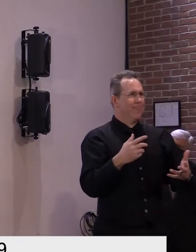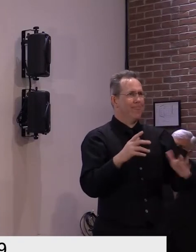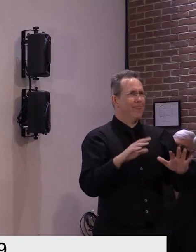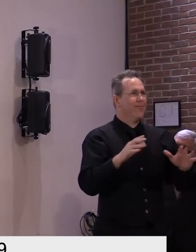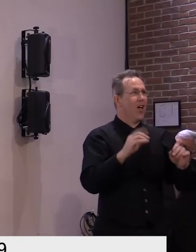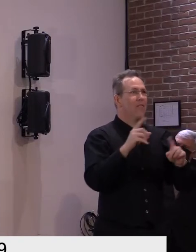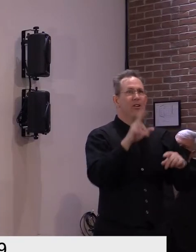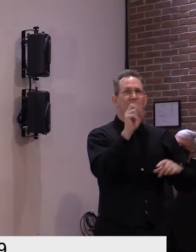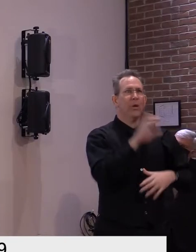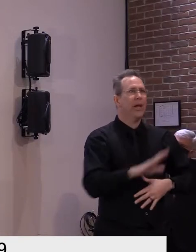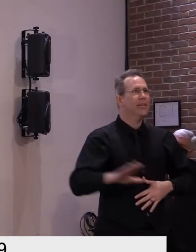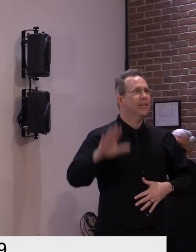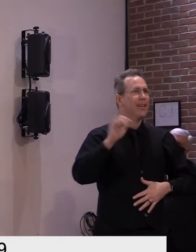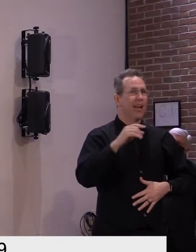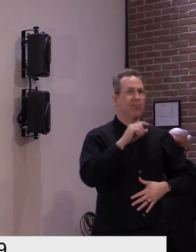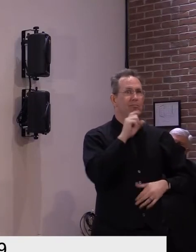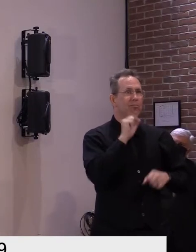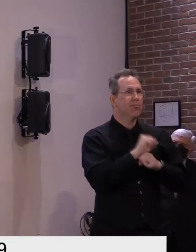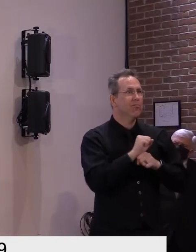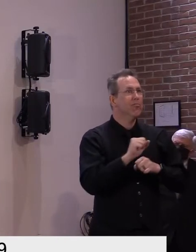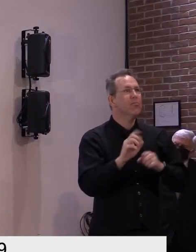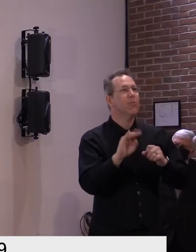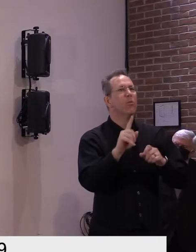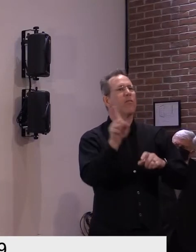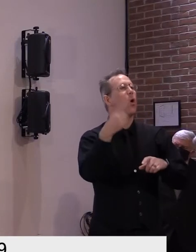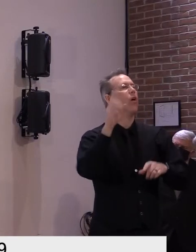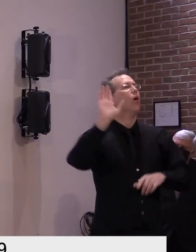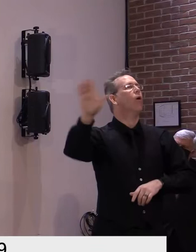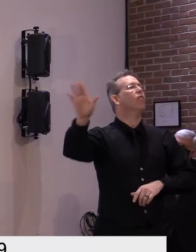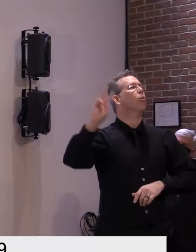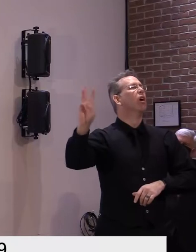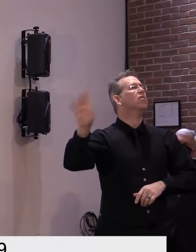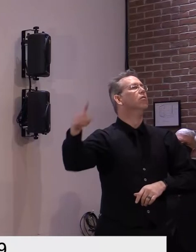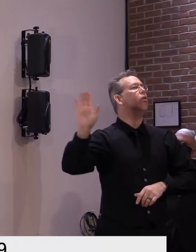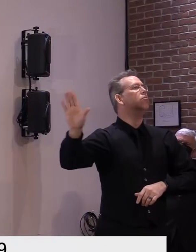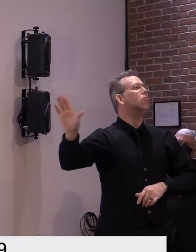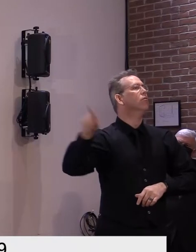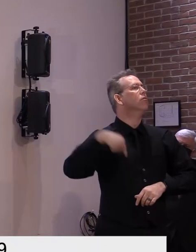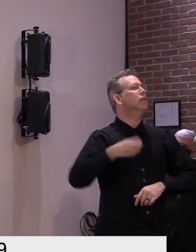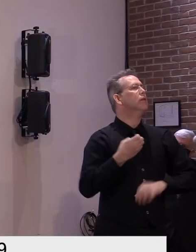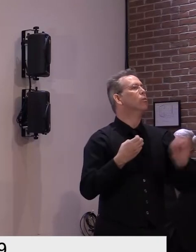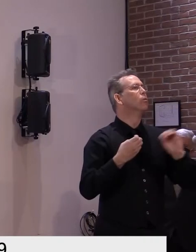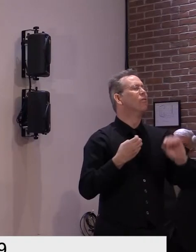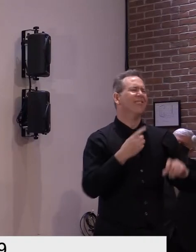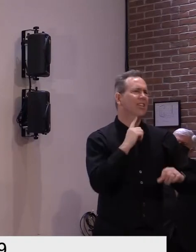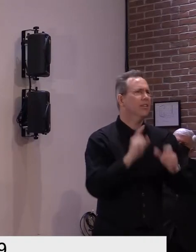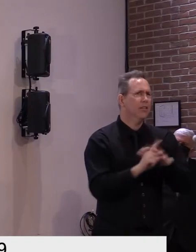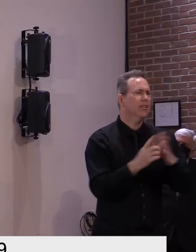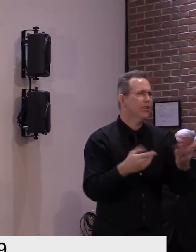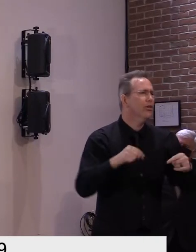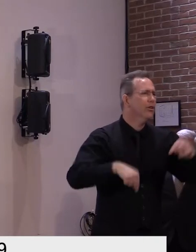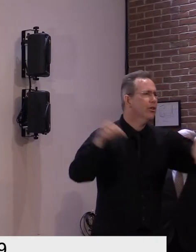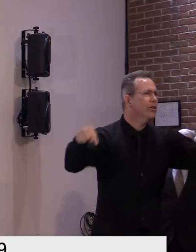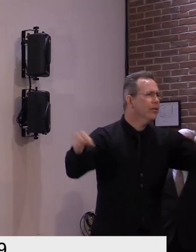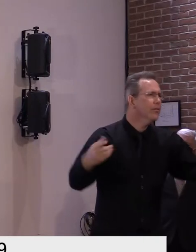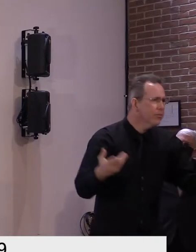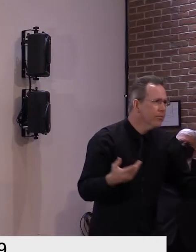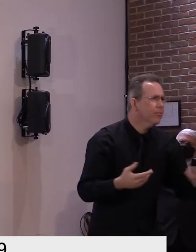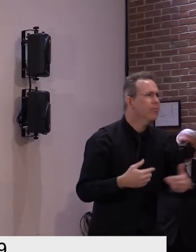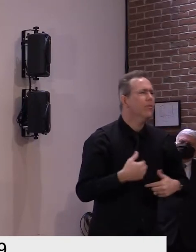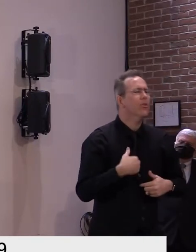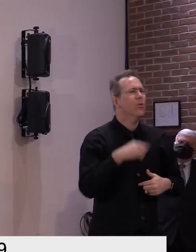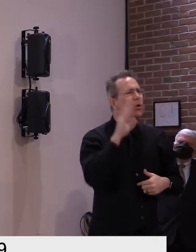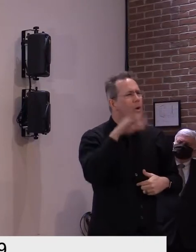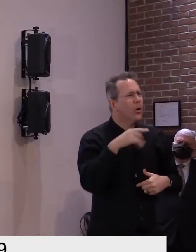random screening of samples, and it's not a really robust distribution of